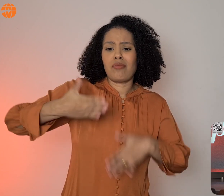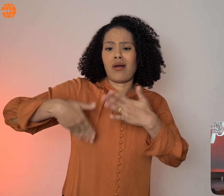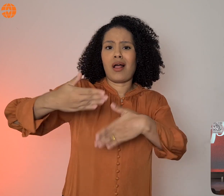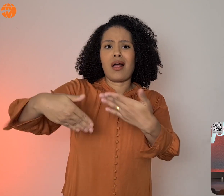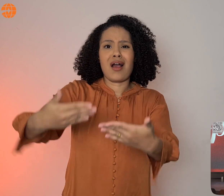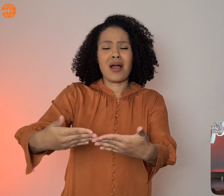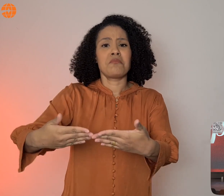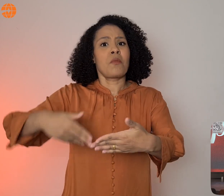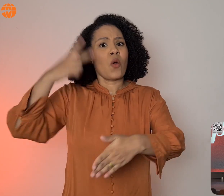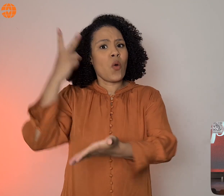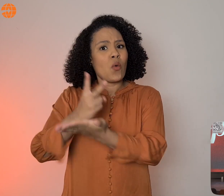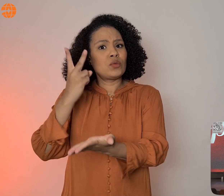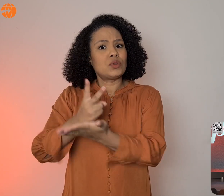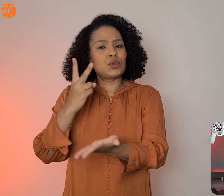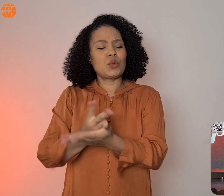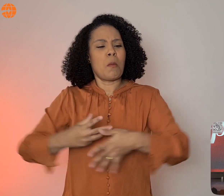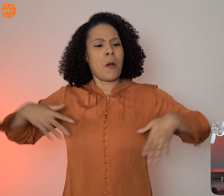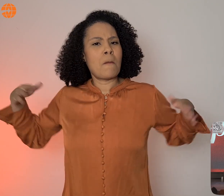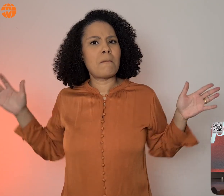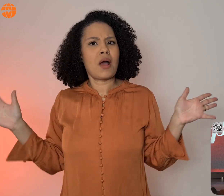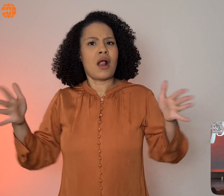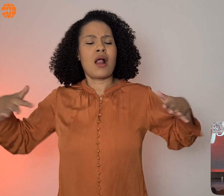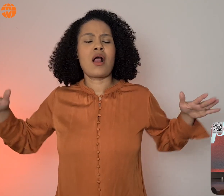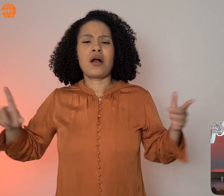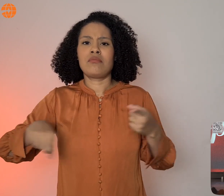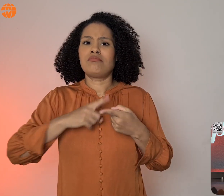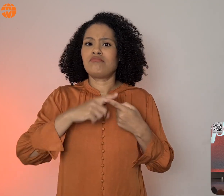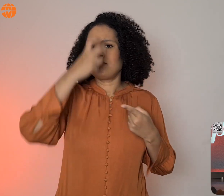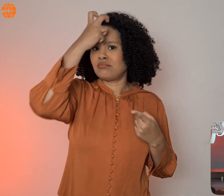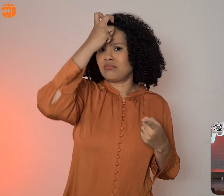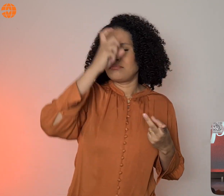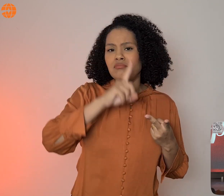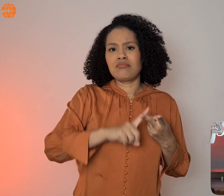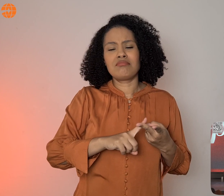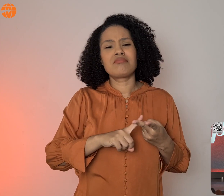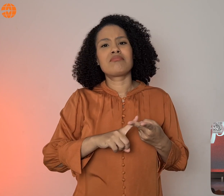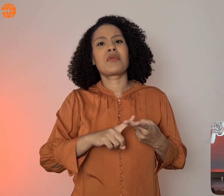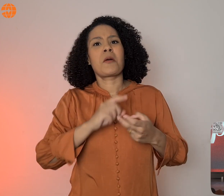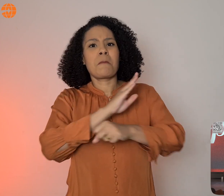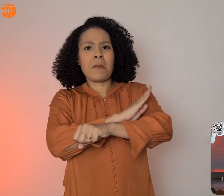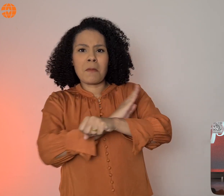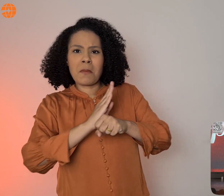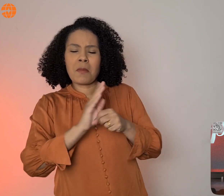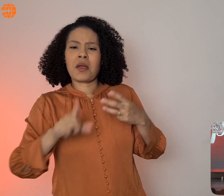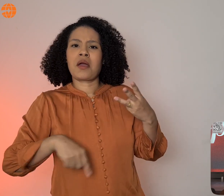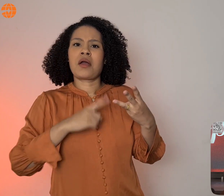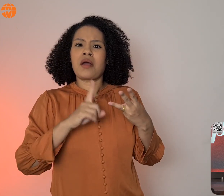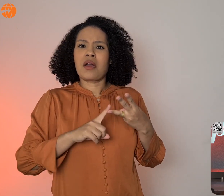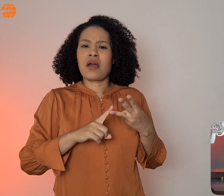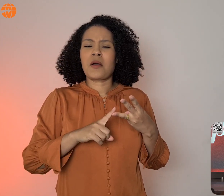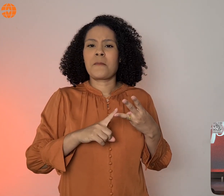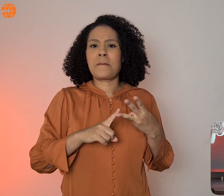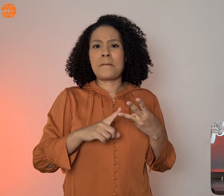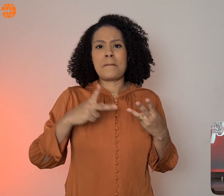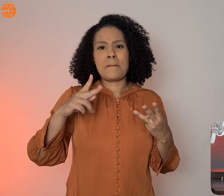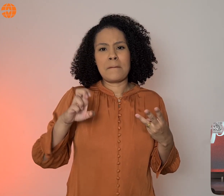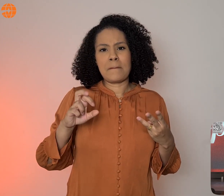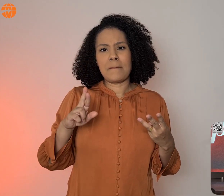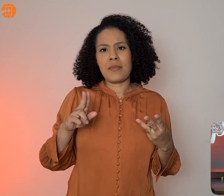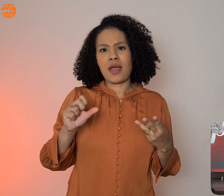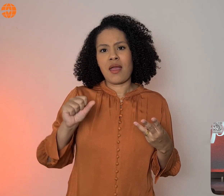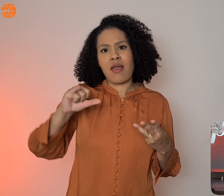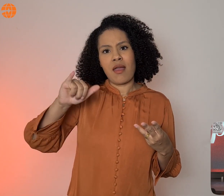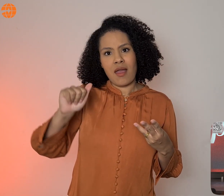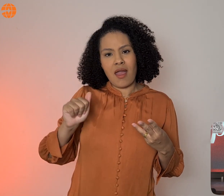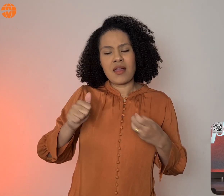todas as coisas. So in Egypt and in Rome and in Babylon Então and no in Persia, Egito, na Roma, na Babilônia, na Pérsia, all those ancient cultures believed